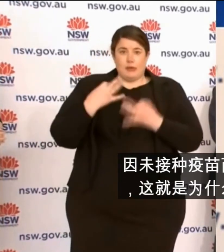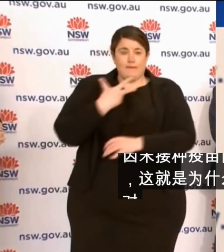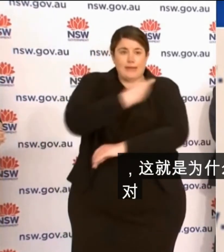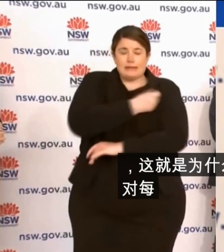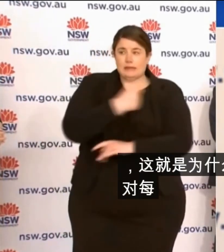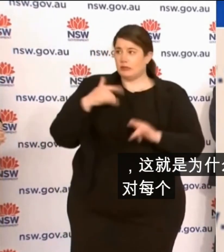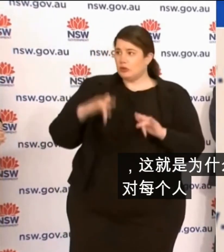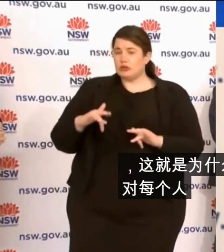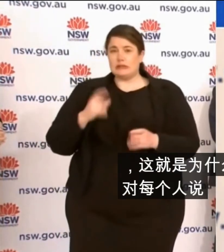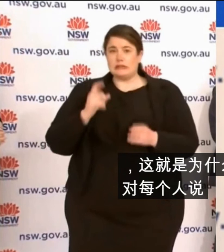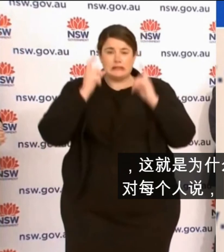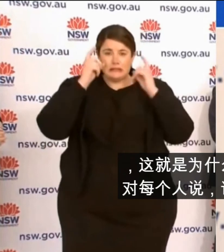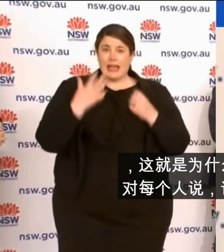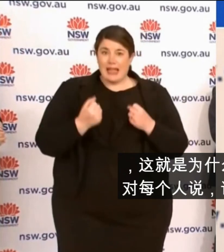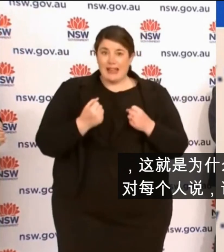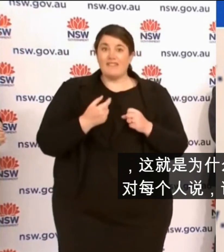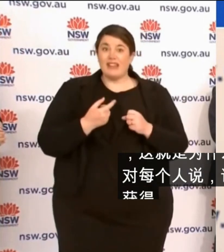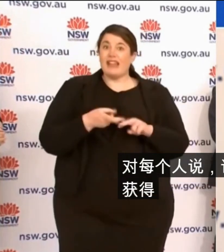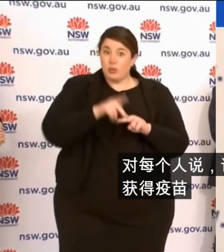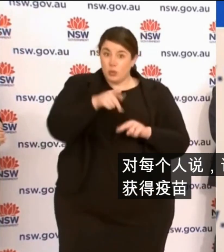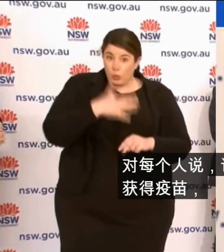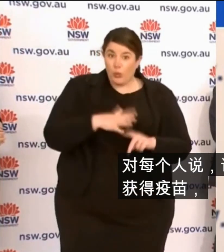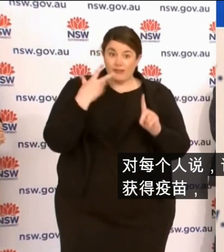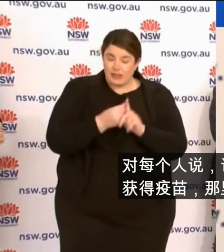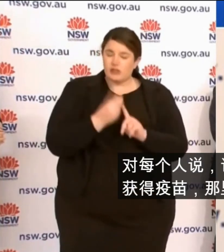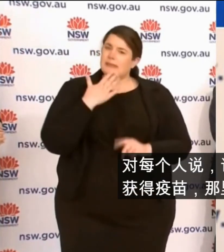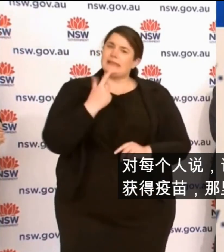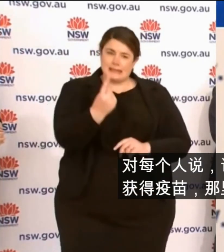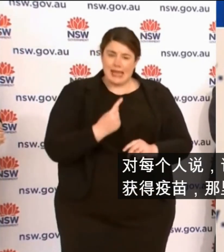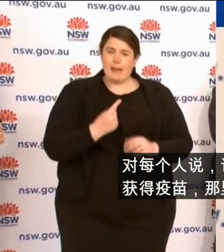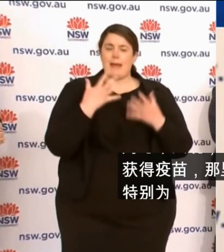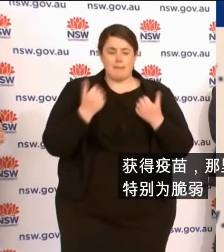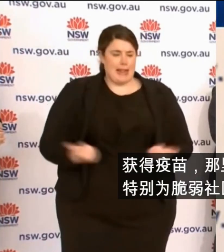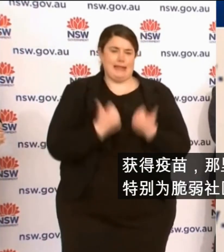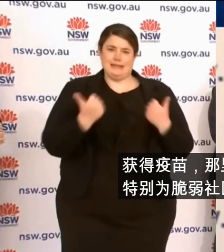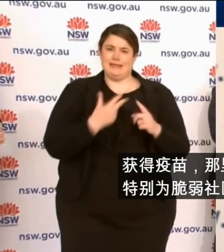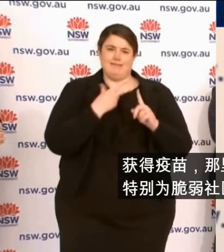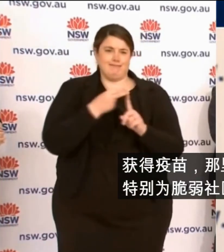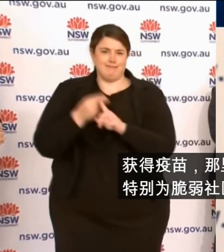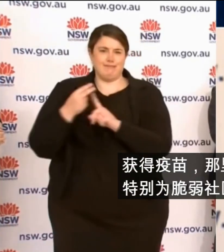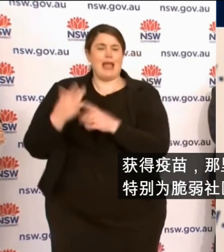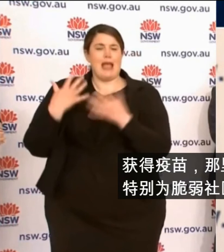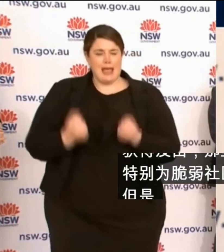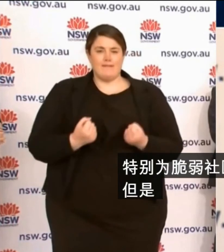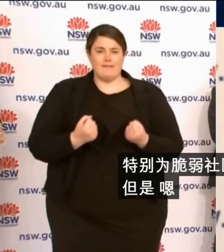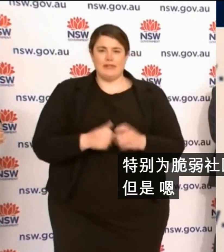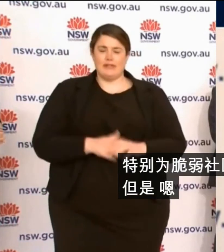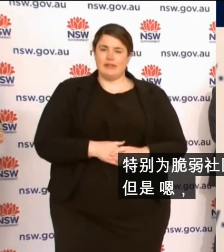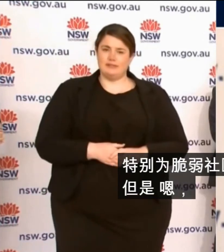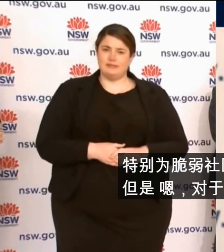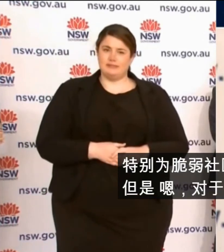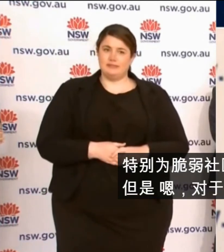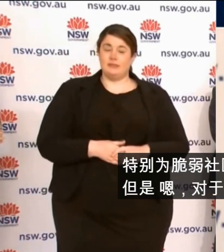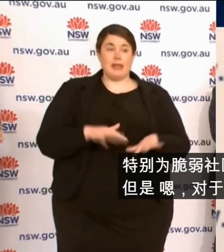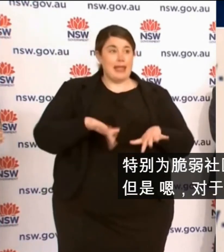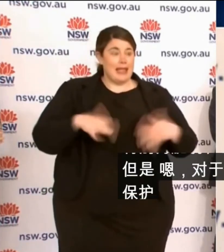why we're saying to everybody, please come forward and get the vaccine. There is supply available, especially for vulnerable communities, but also